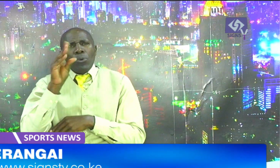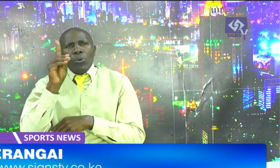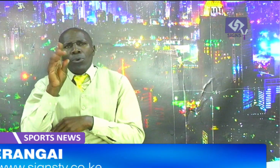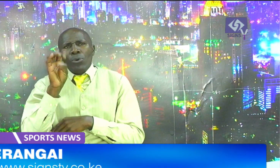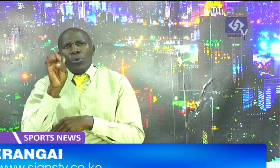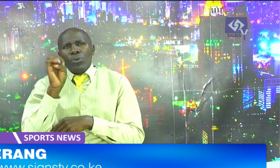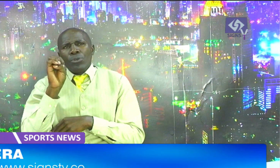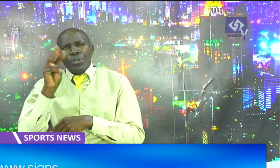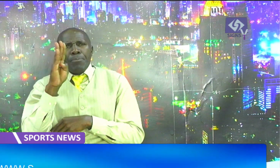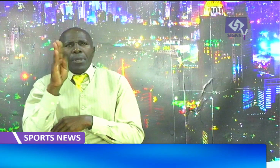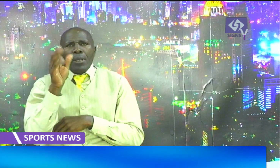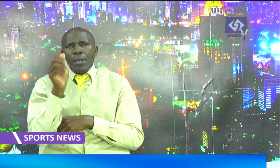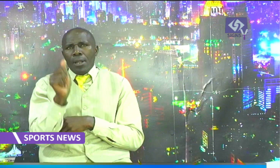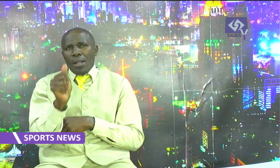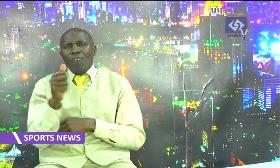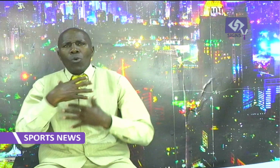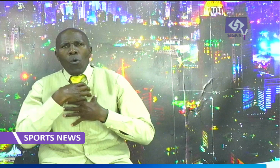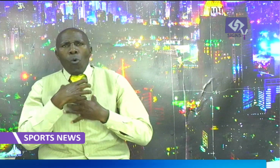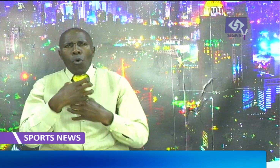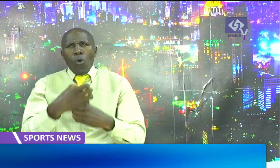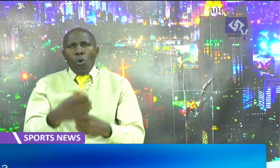Harambee Starlets head coach